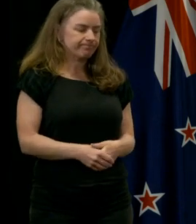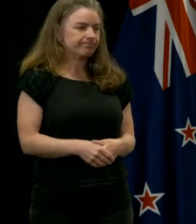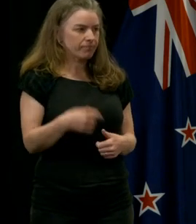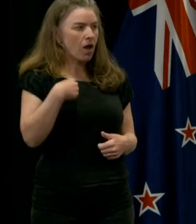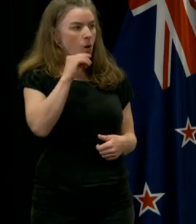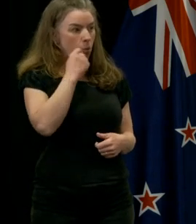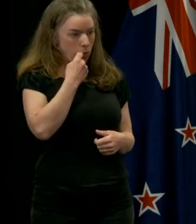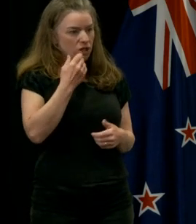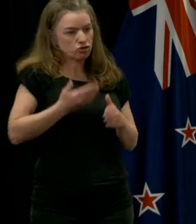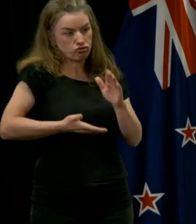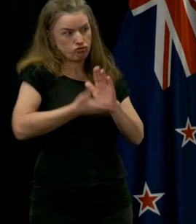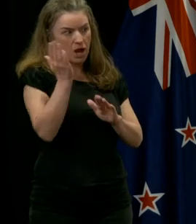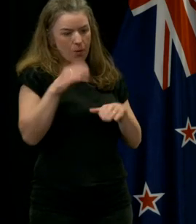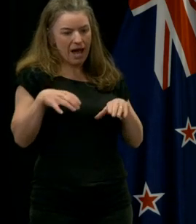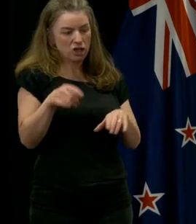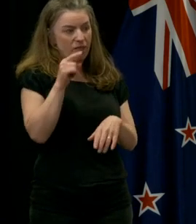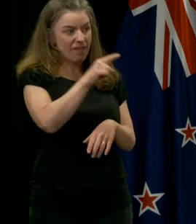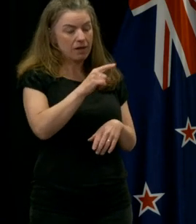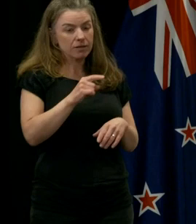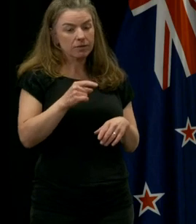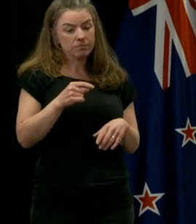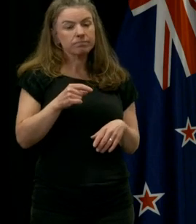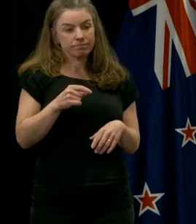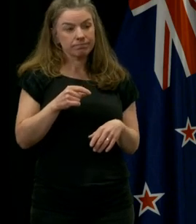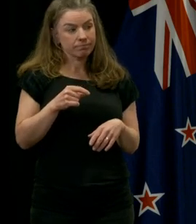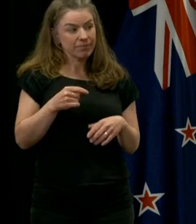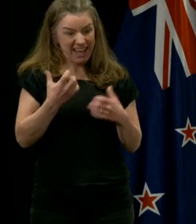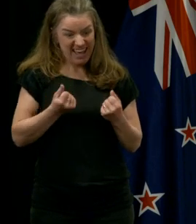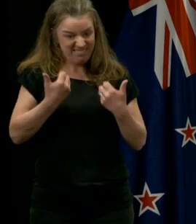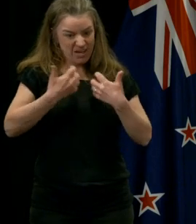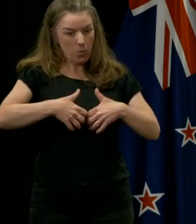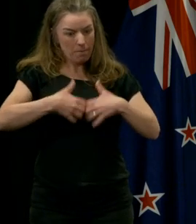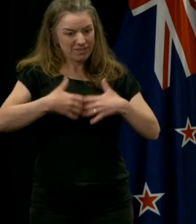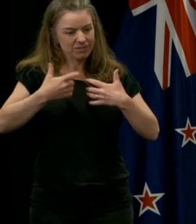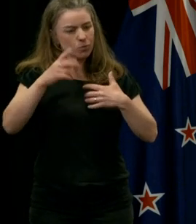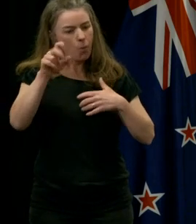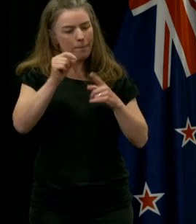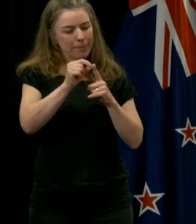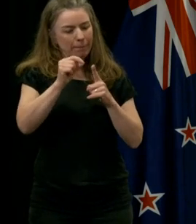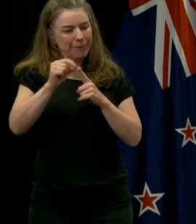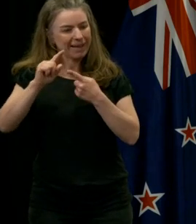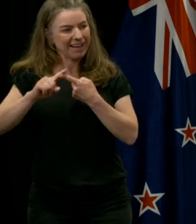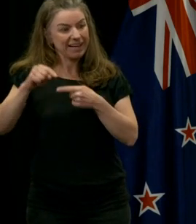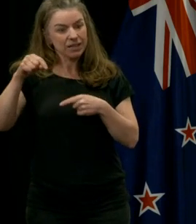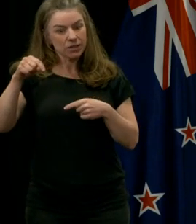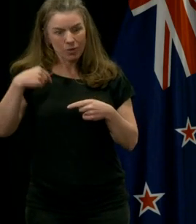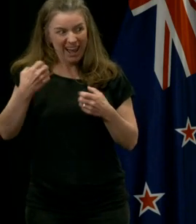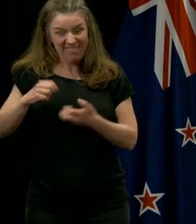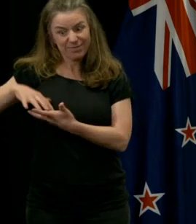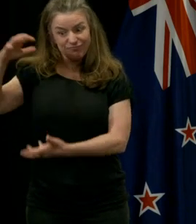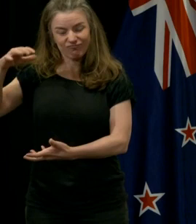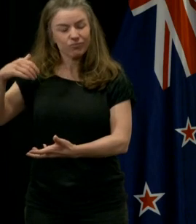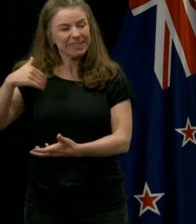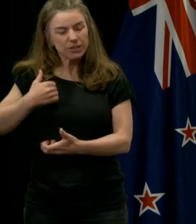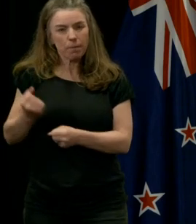that I'll take away immediately. PPE is something that we have supply of. In fact, just today, we've been discussing making sure we get provision of